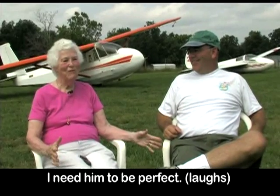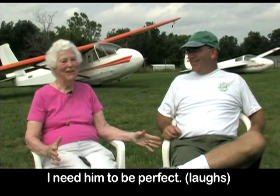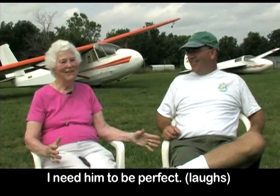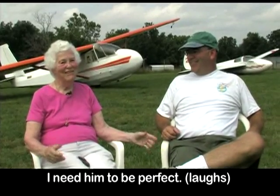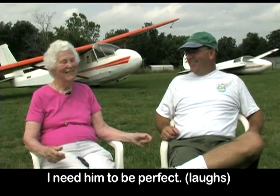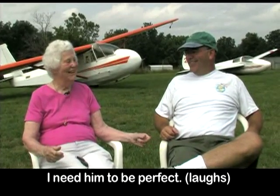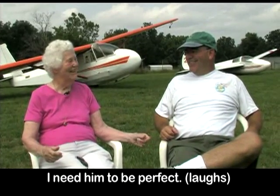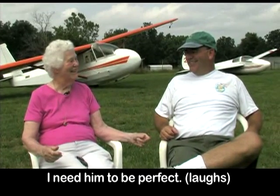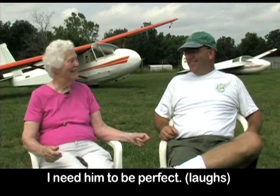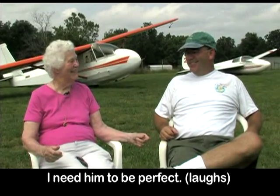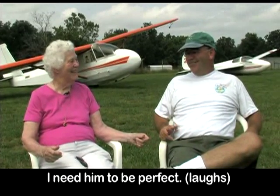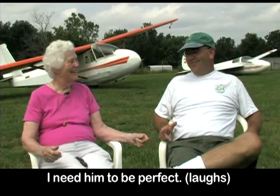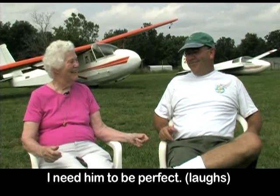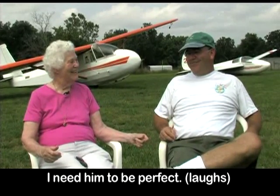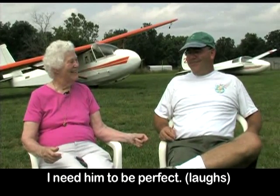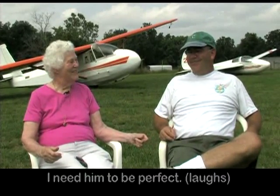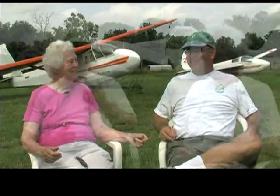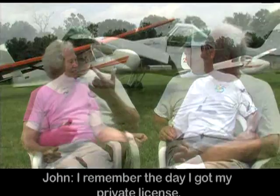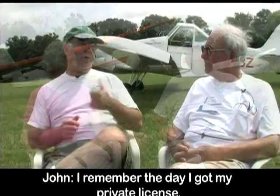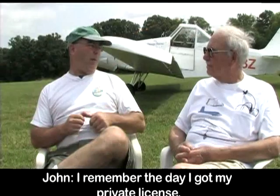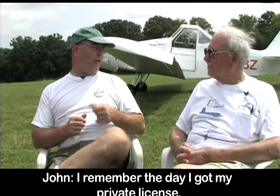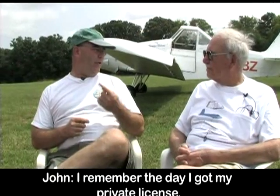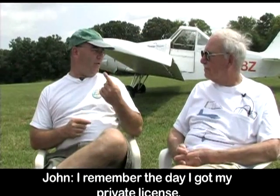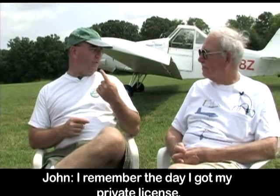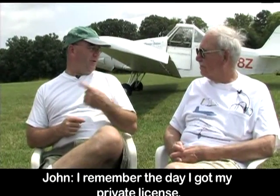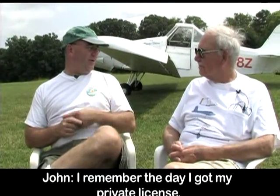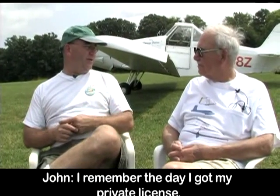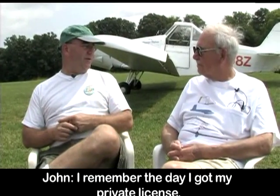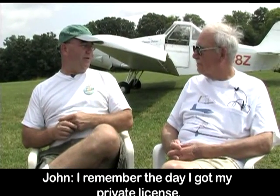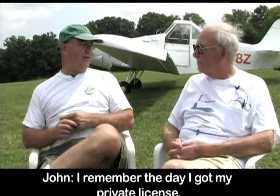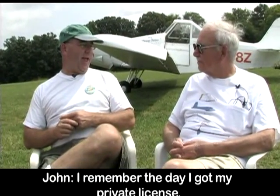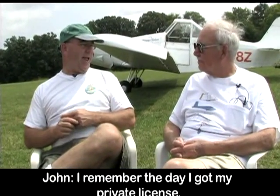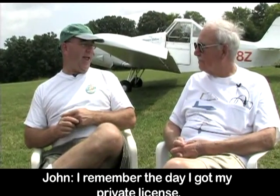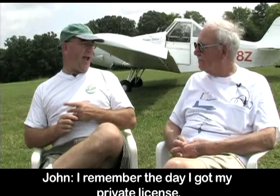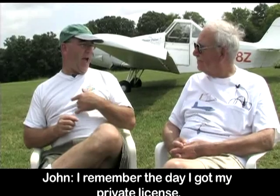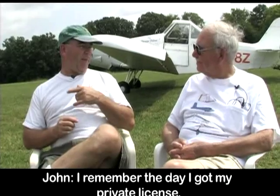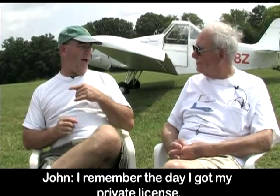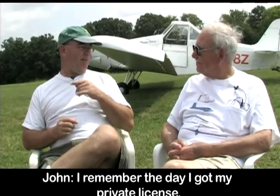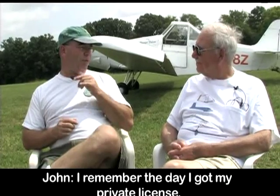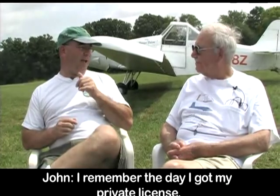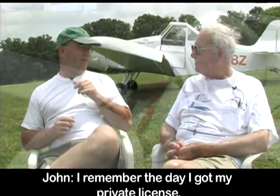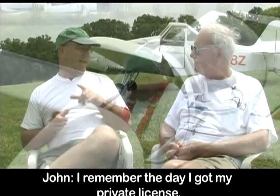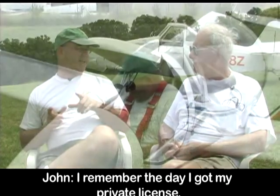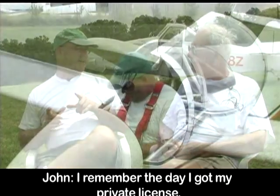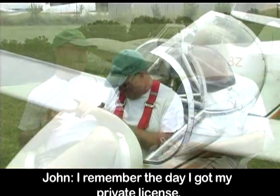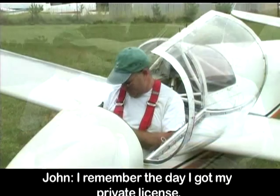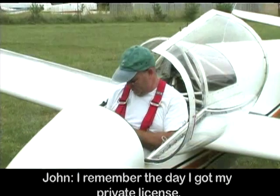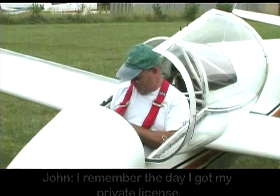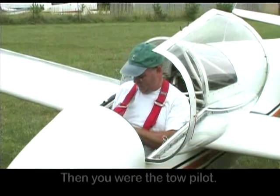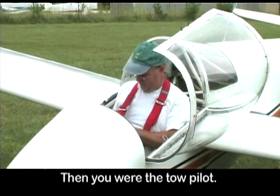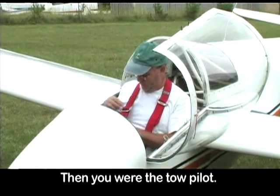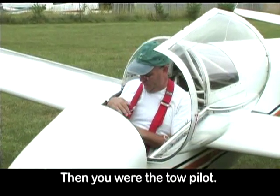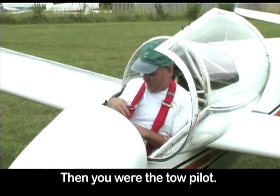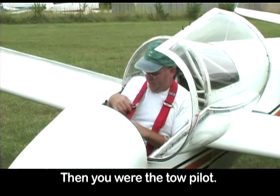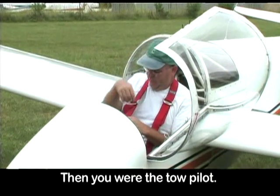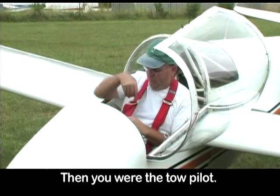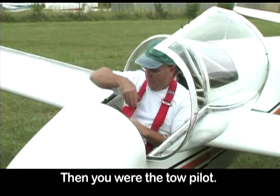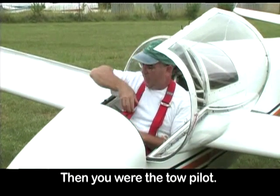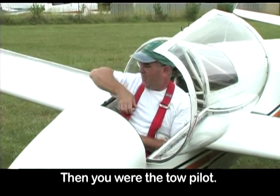perfect. I remember the day I got my private light, then he went to the